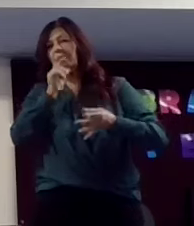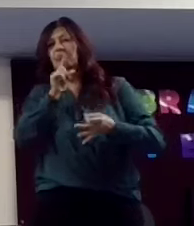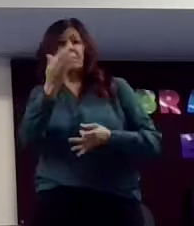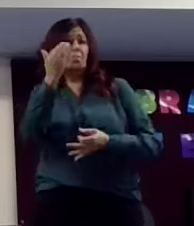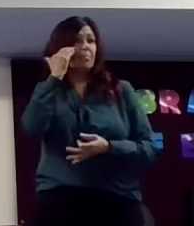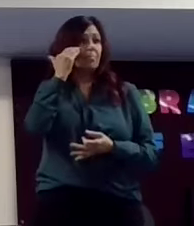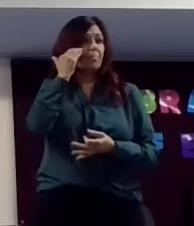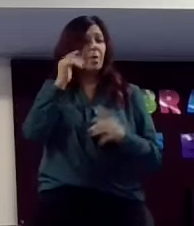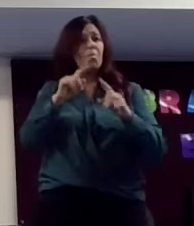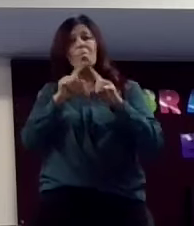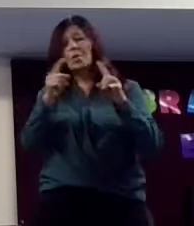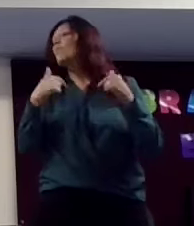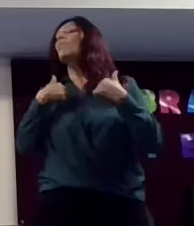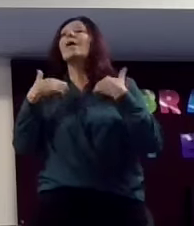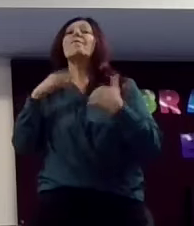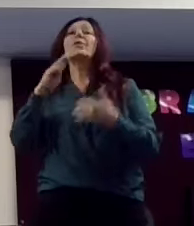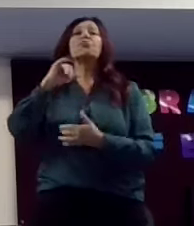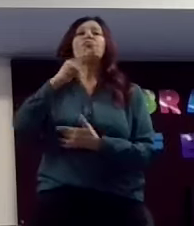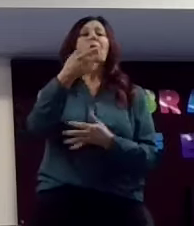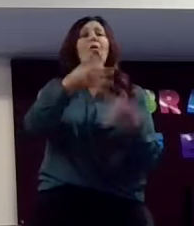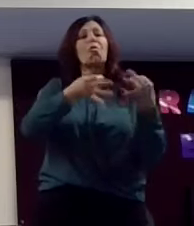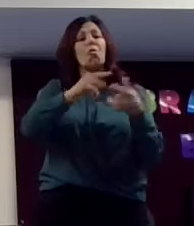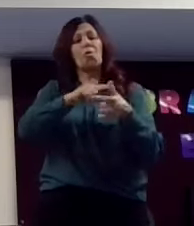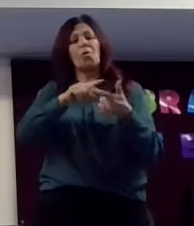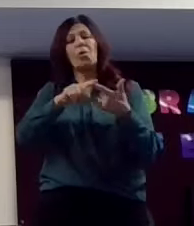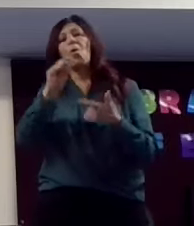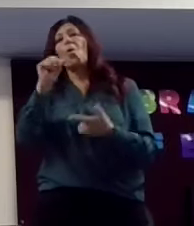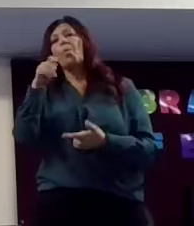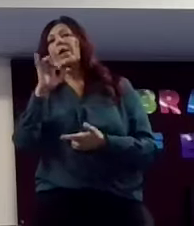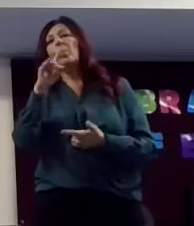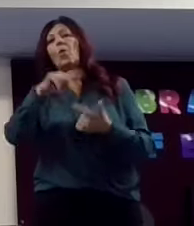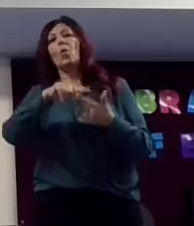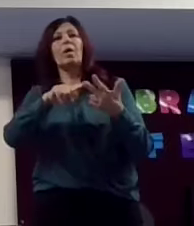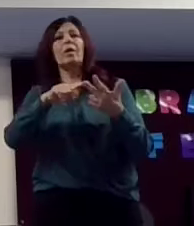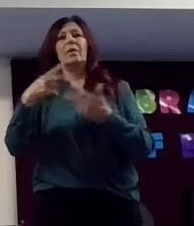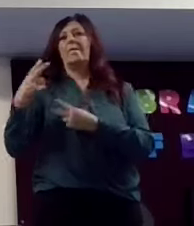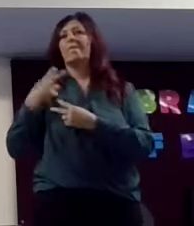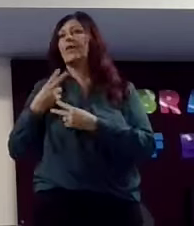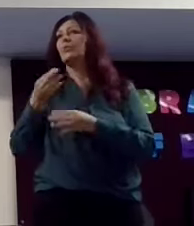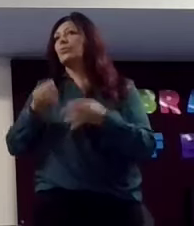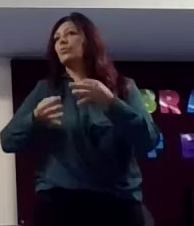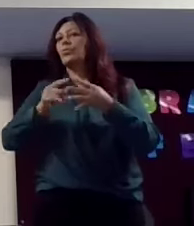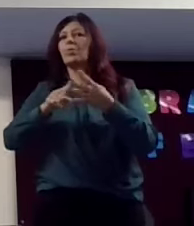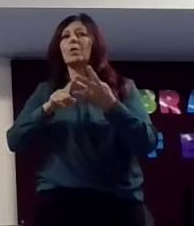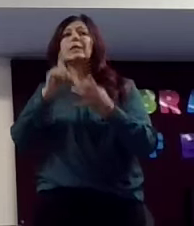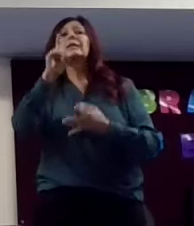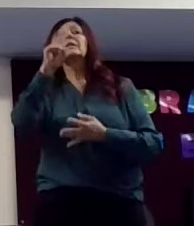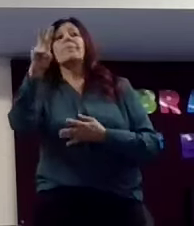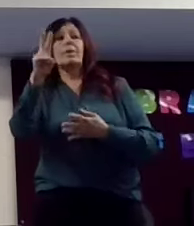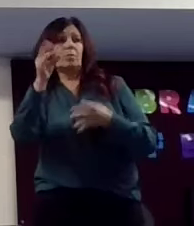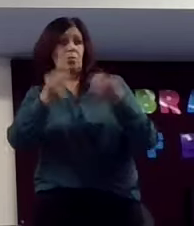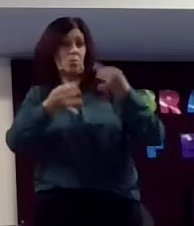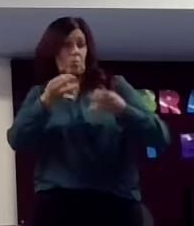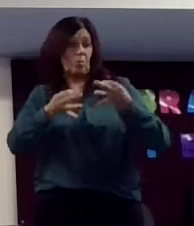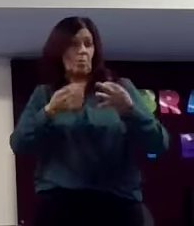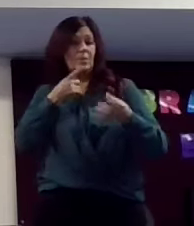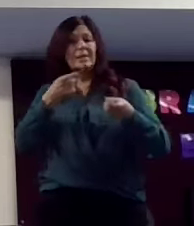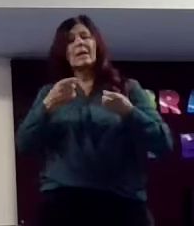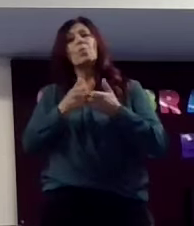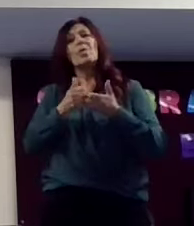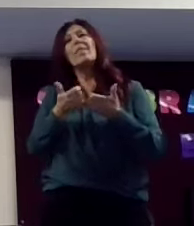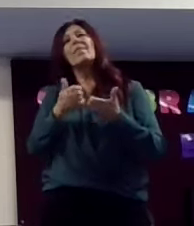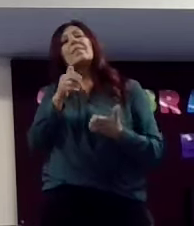you're familiar with them, but we have a drug court, an opioid court, a veterans court, and a domestic violence court, where we deal with